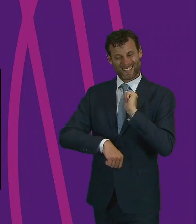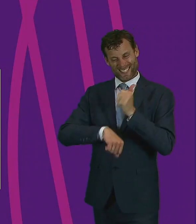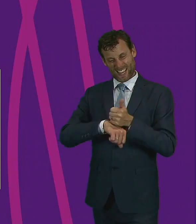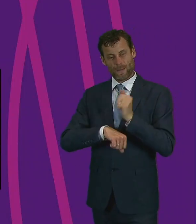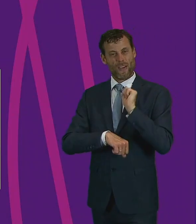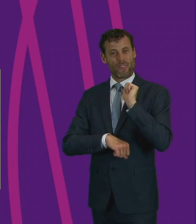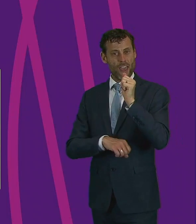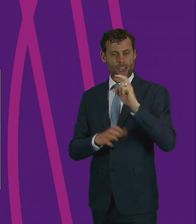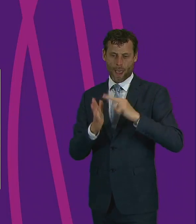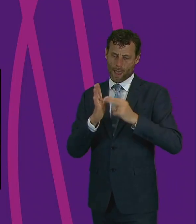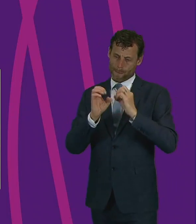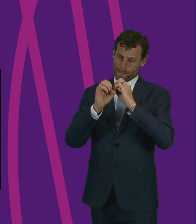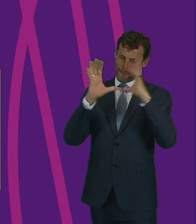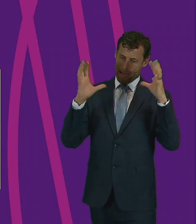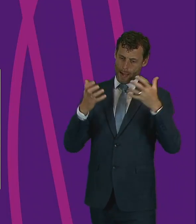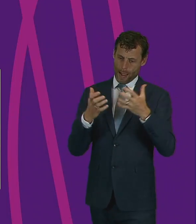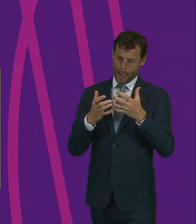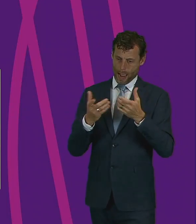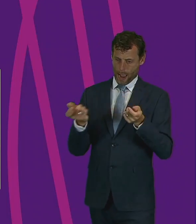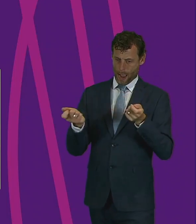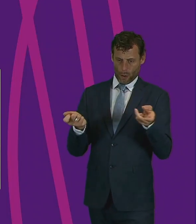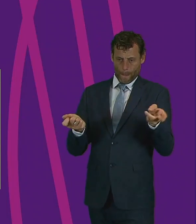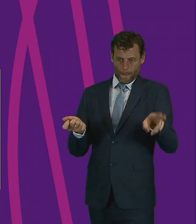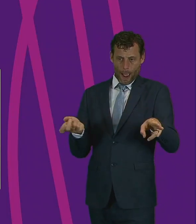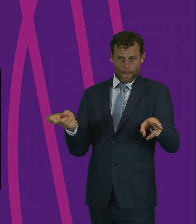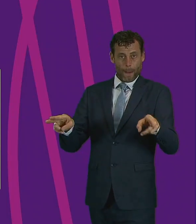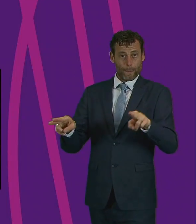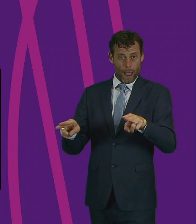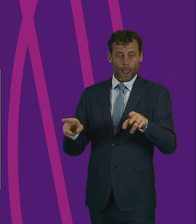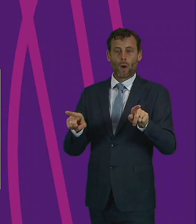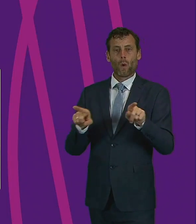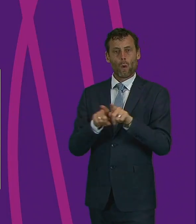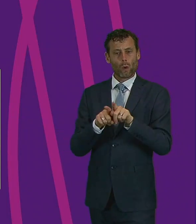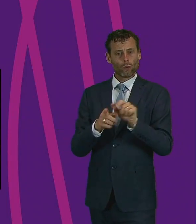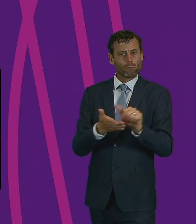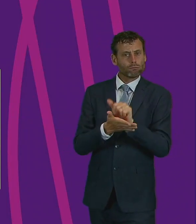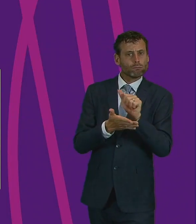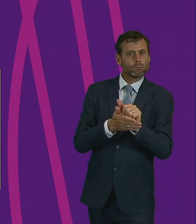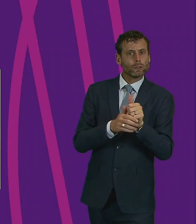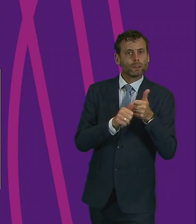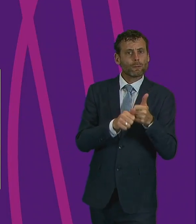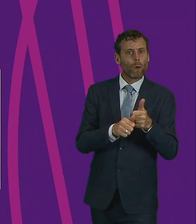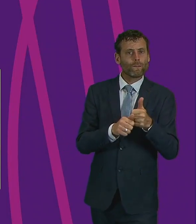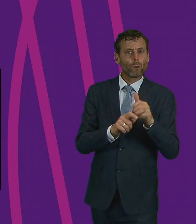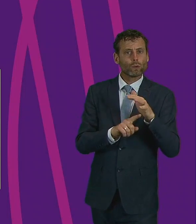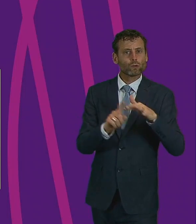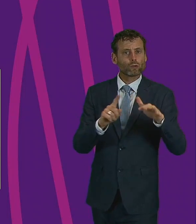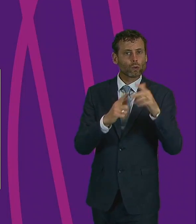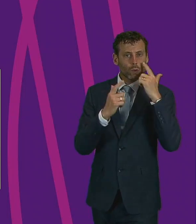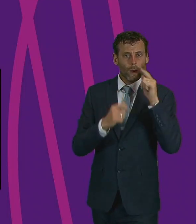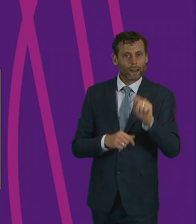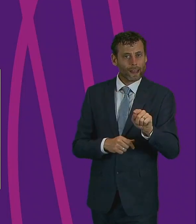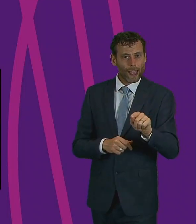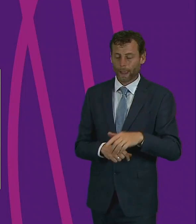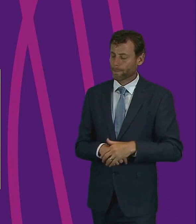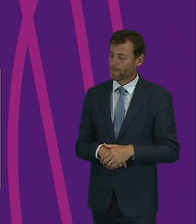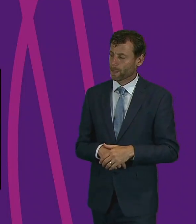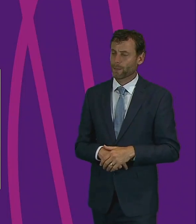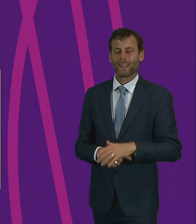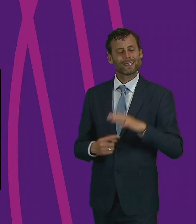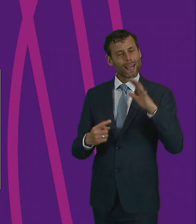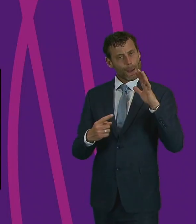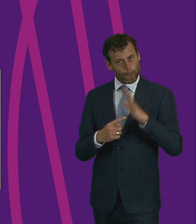resilience and providing appropriate support for social care. Alongside reopening many health service areas, continued testing for COVID-19